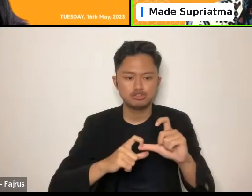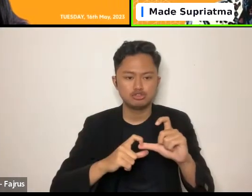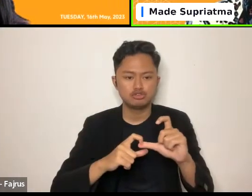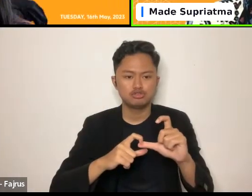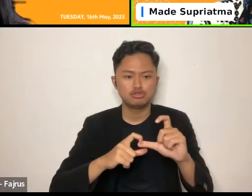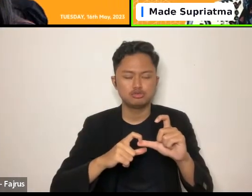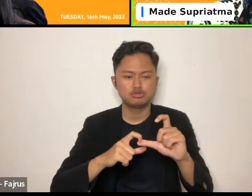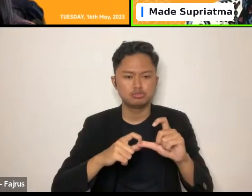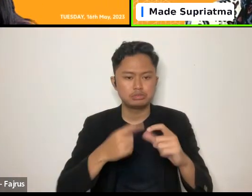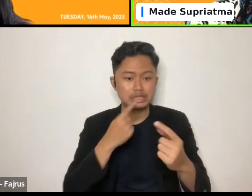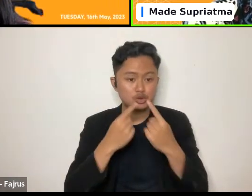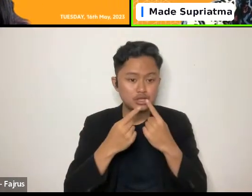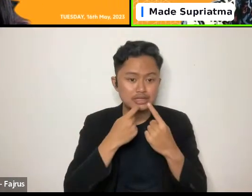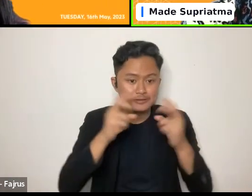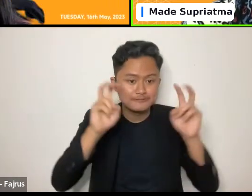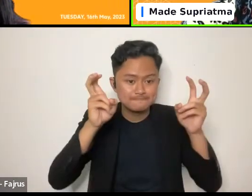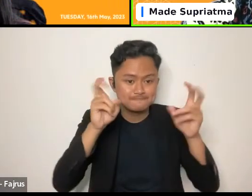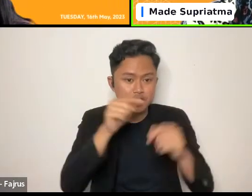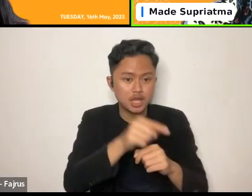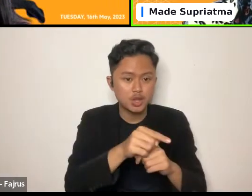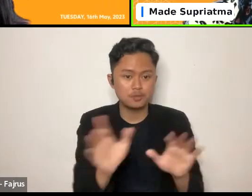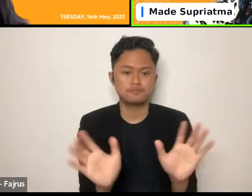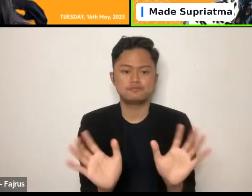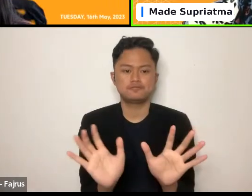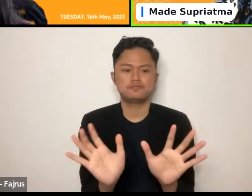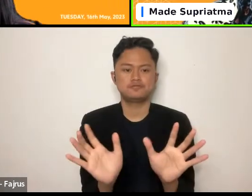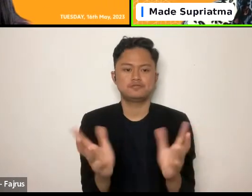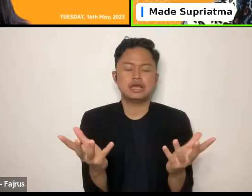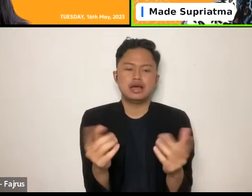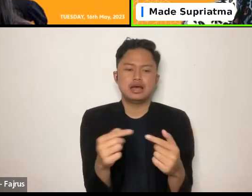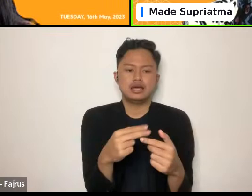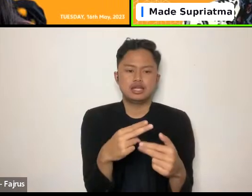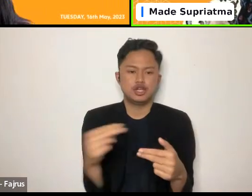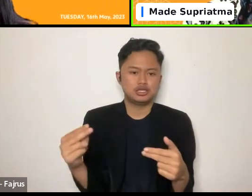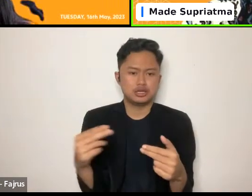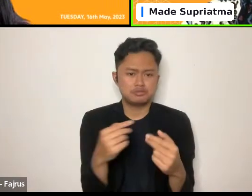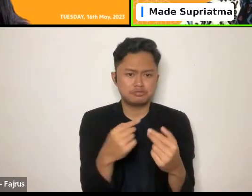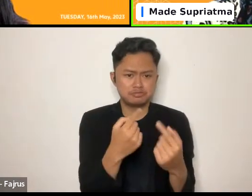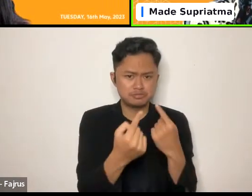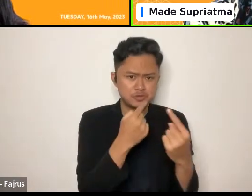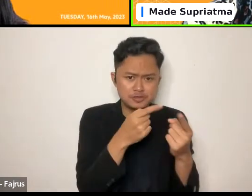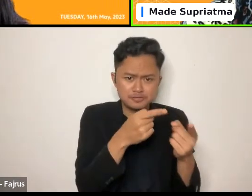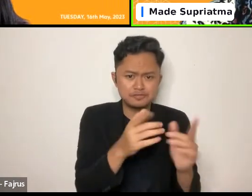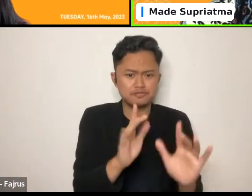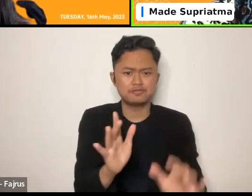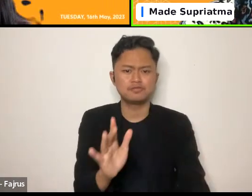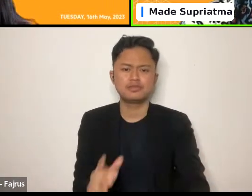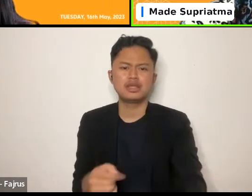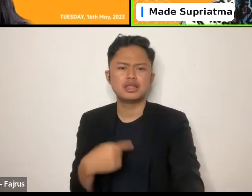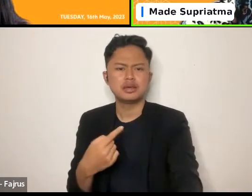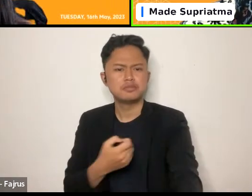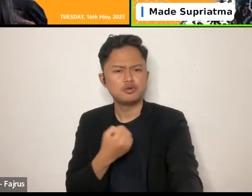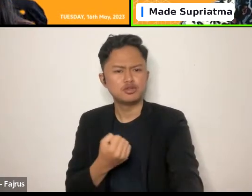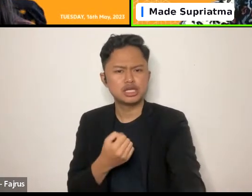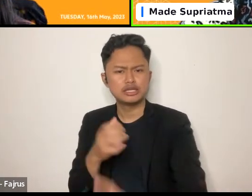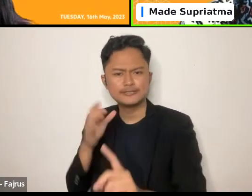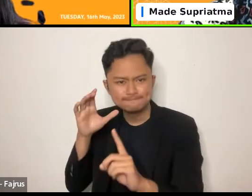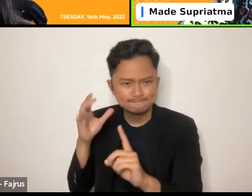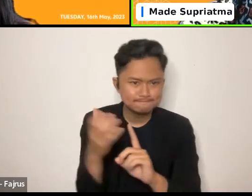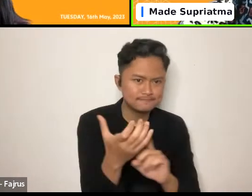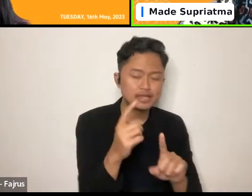don't talk about that in Indonesia. We don't talk about that. We try to hide that. But the